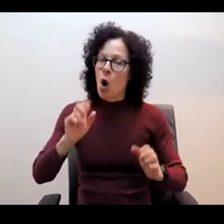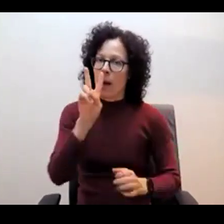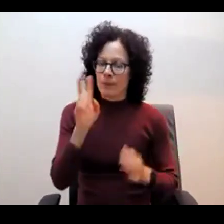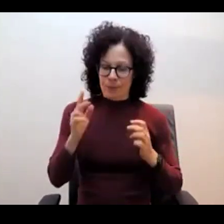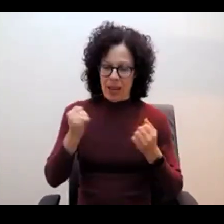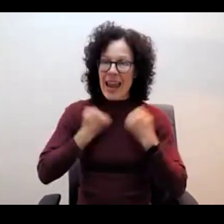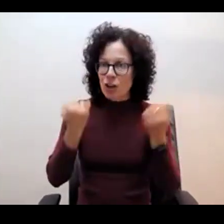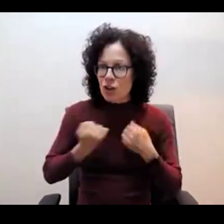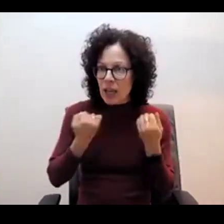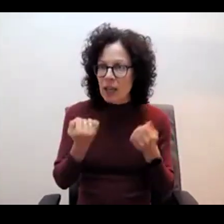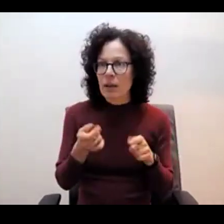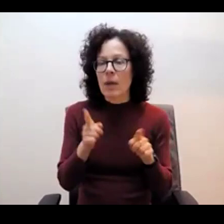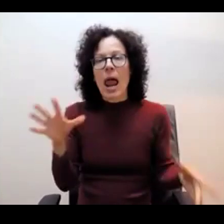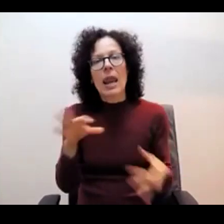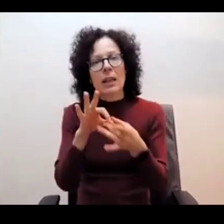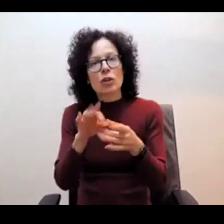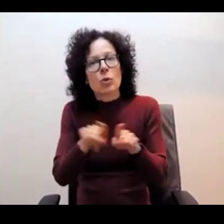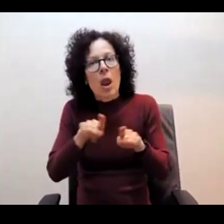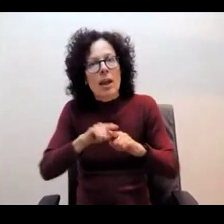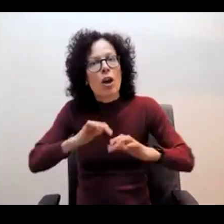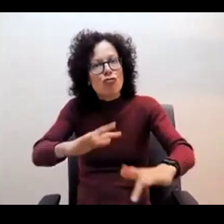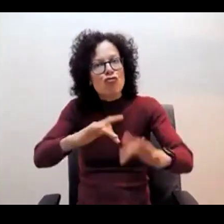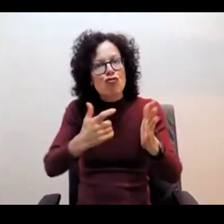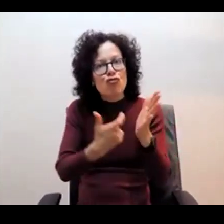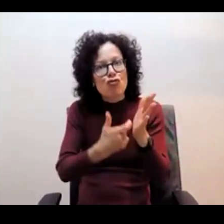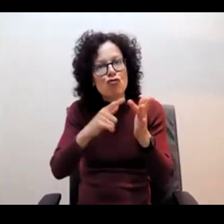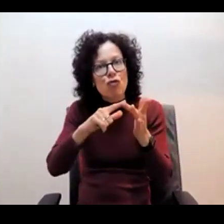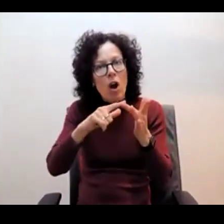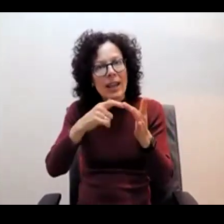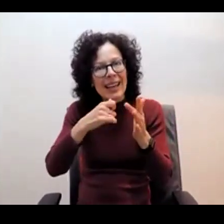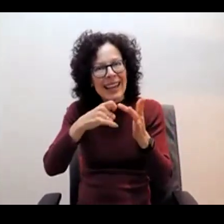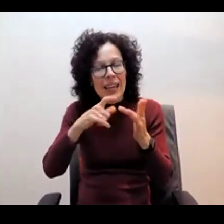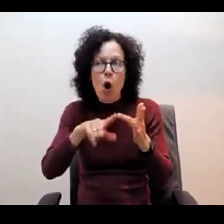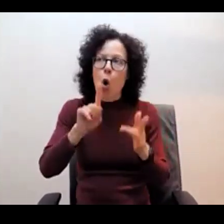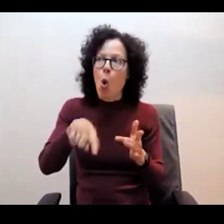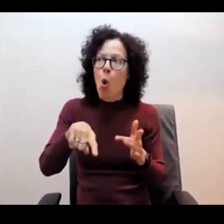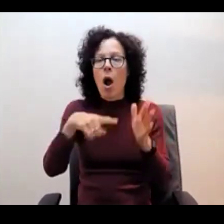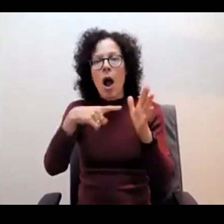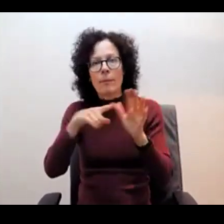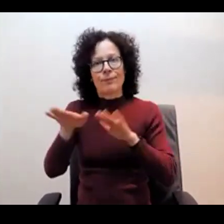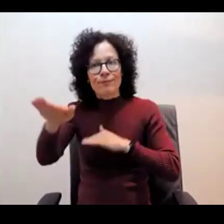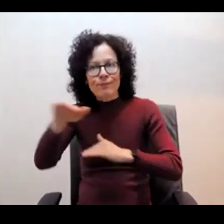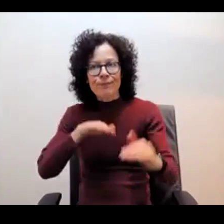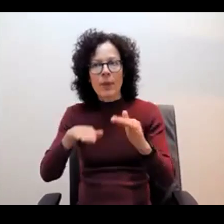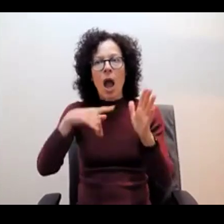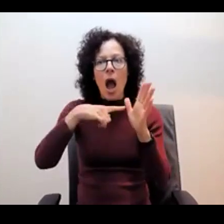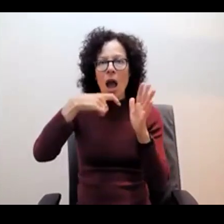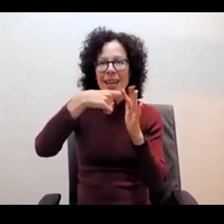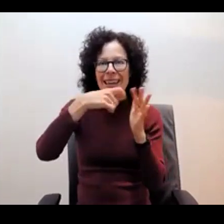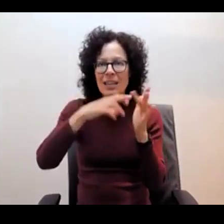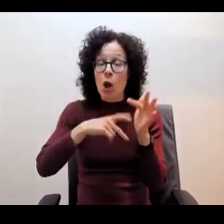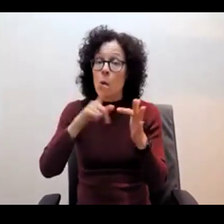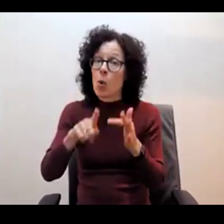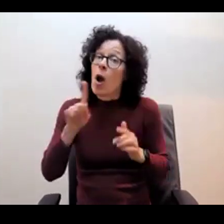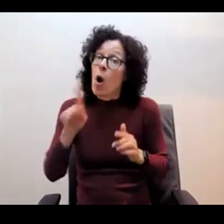in things like Reiki, Aikido, all these key words that work with the essential